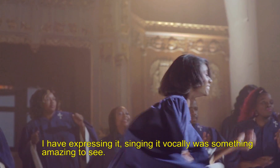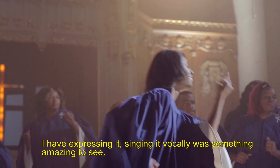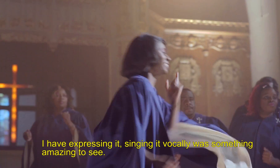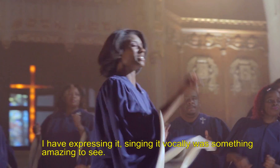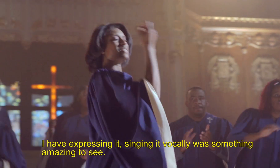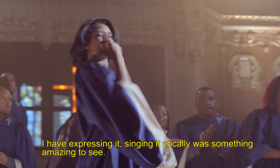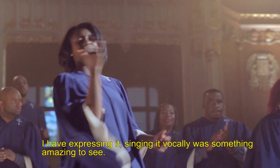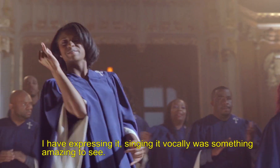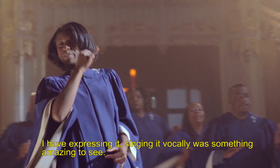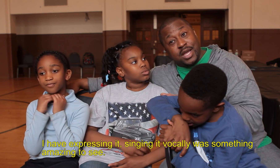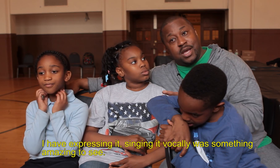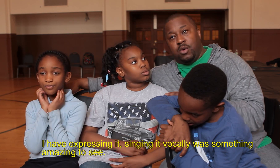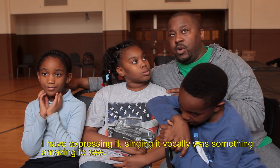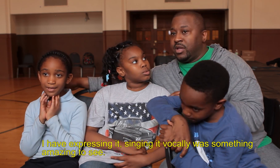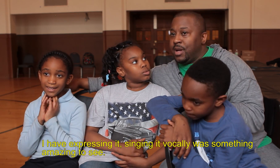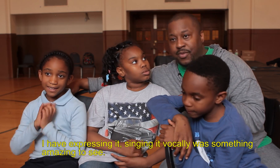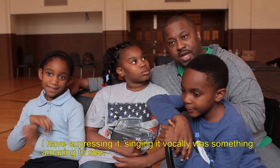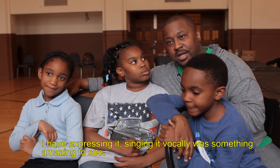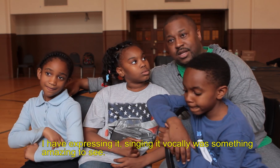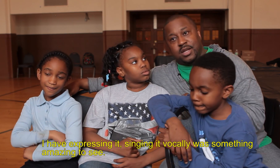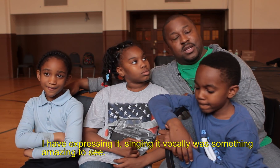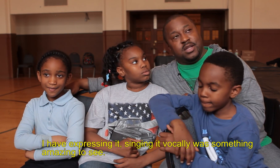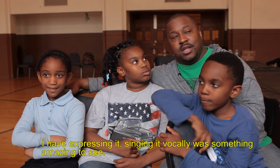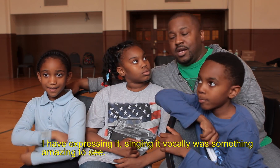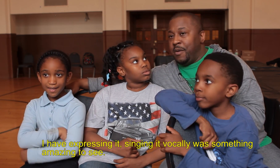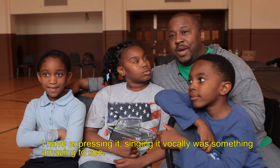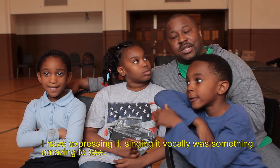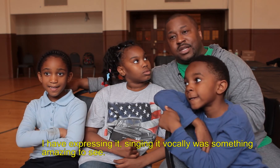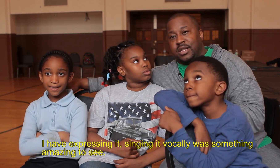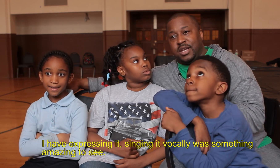expressing it, singing it vocally was something amazing to see.